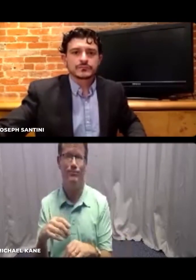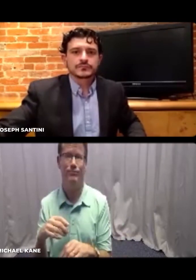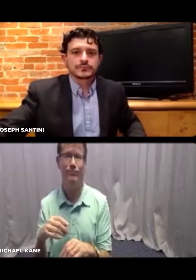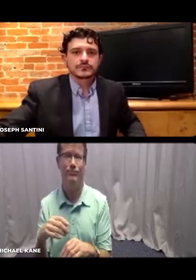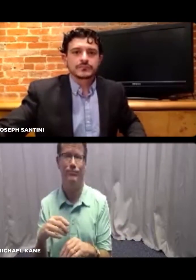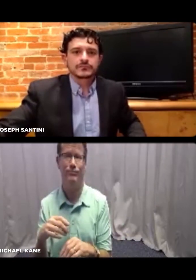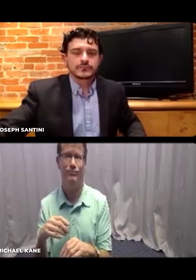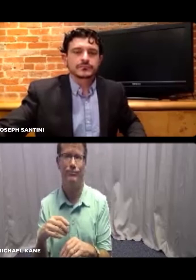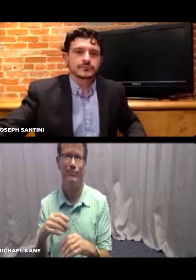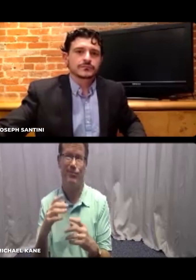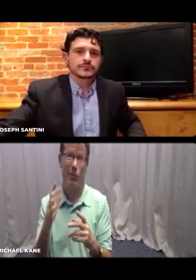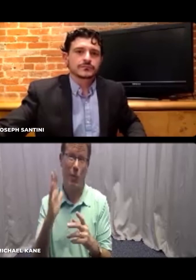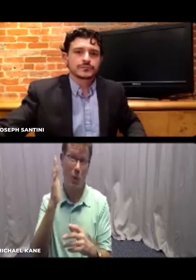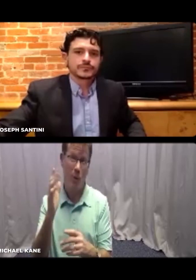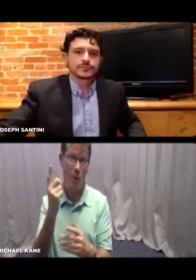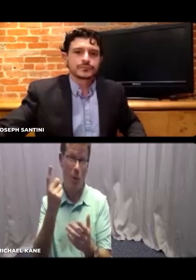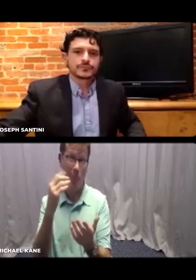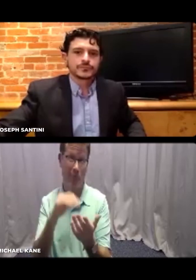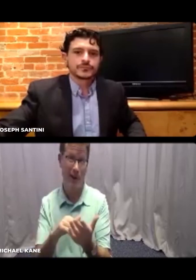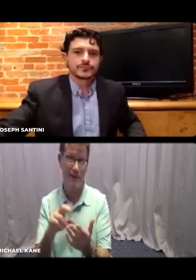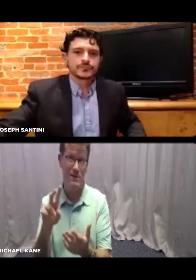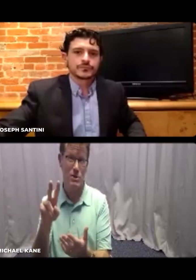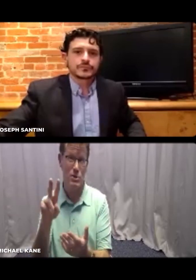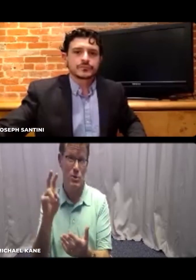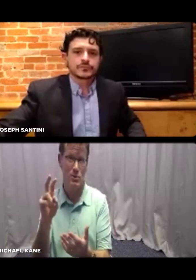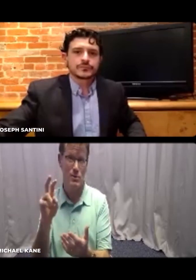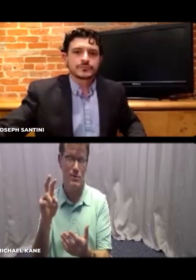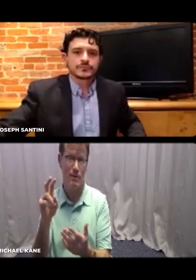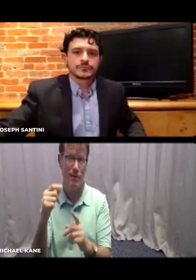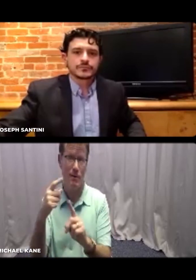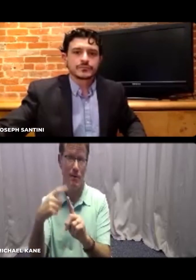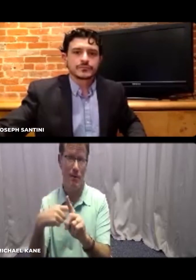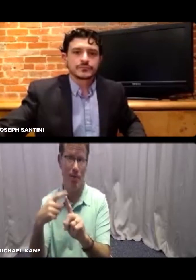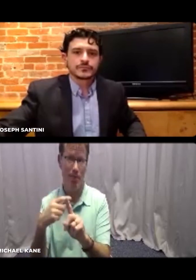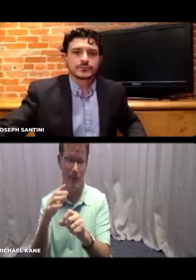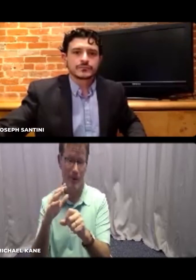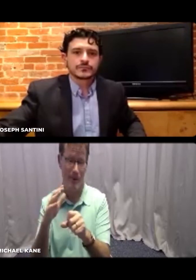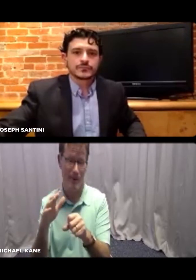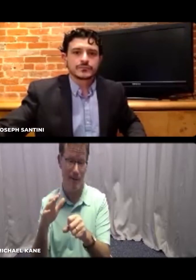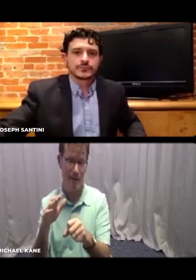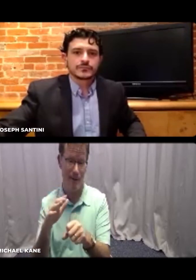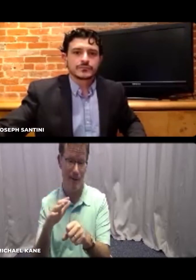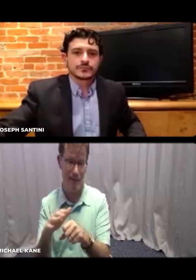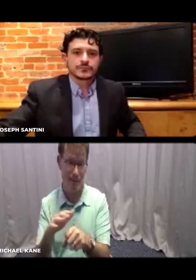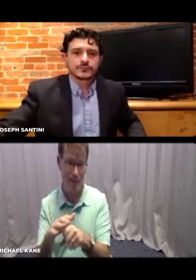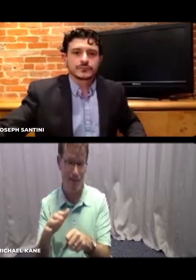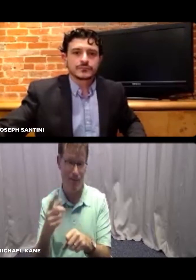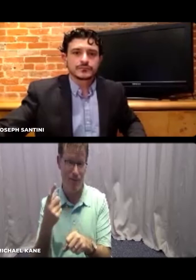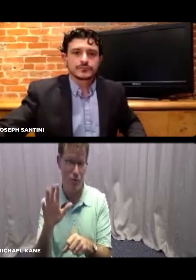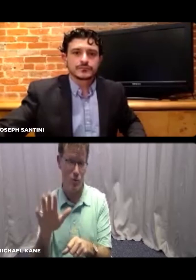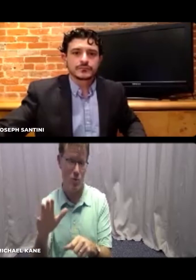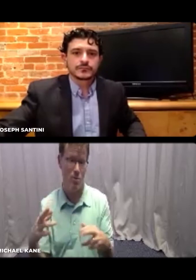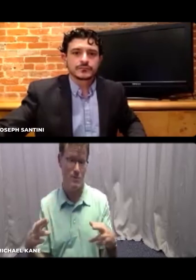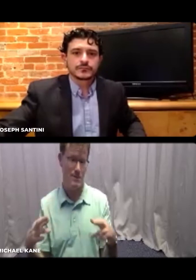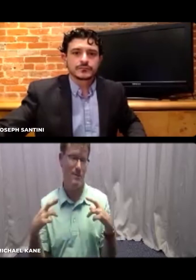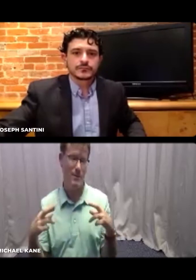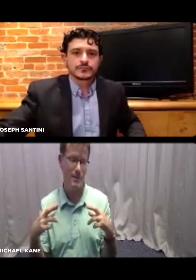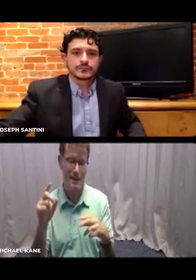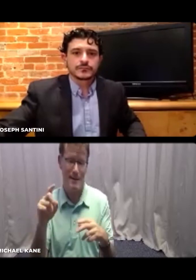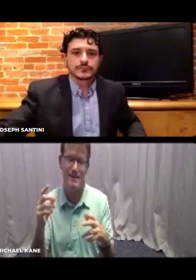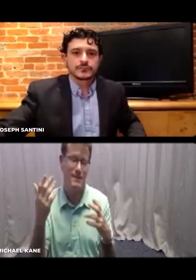However, will $1,200 a month really sustain someone for their retirement? Probably